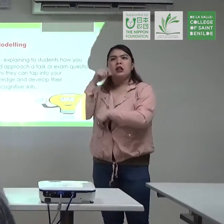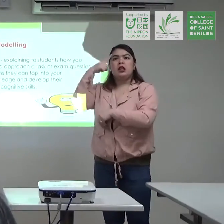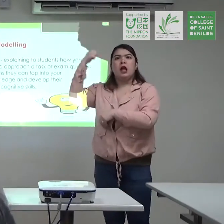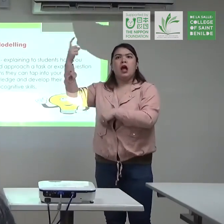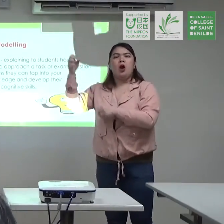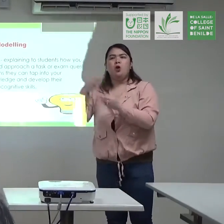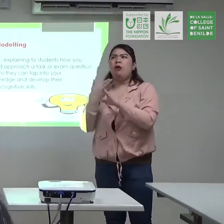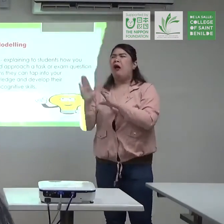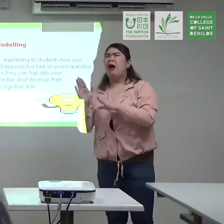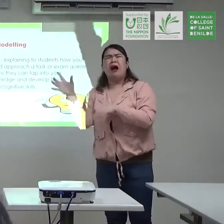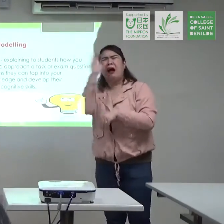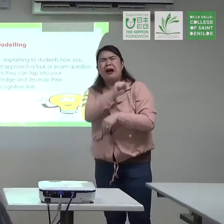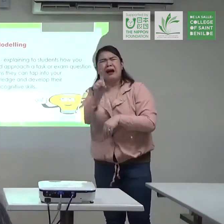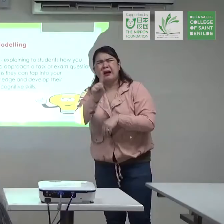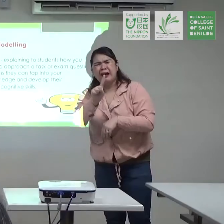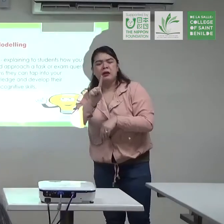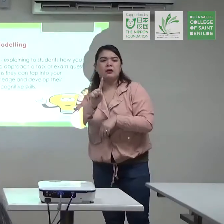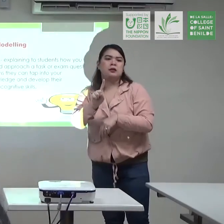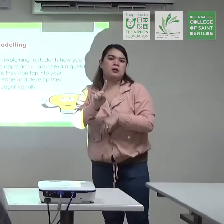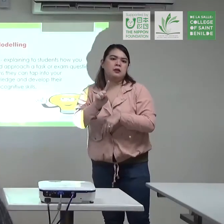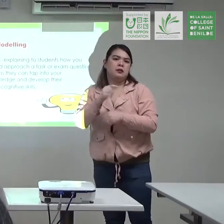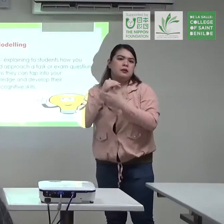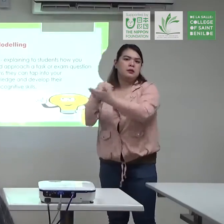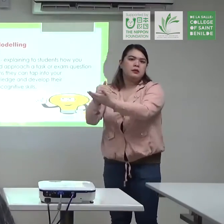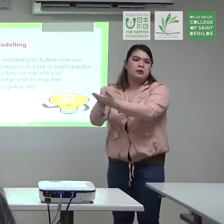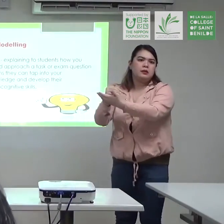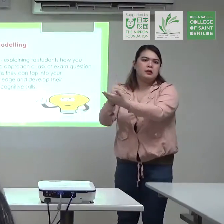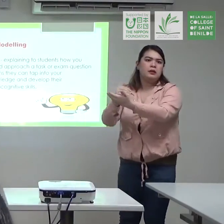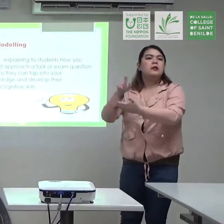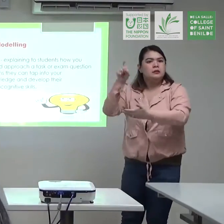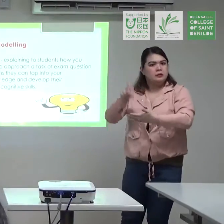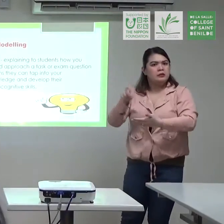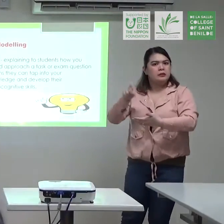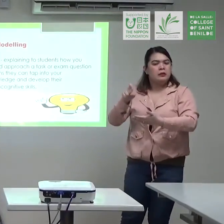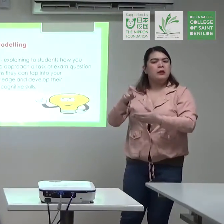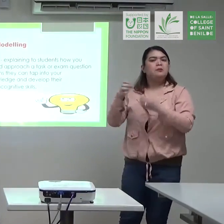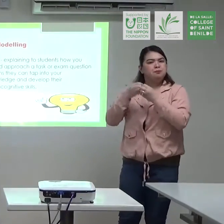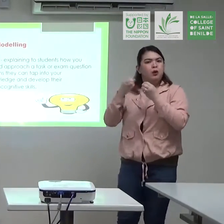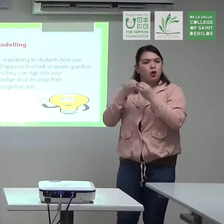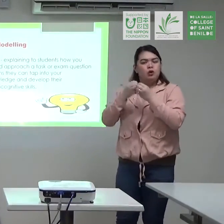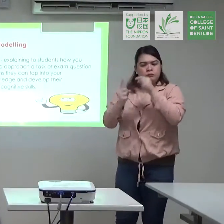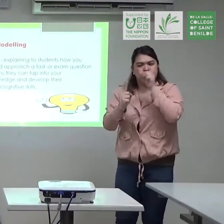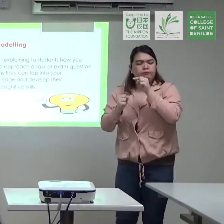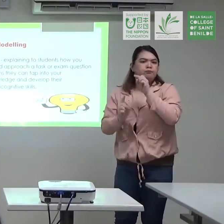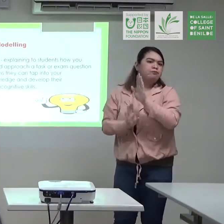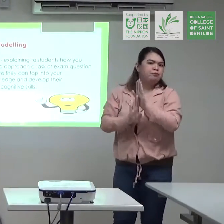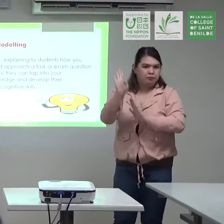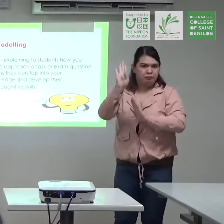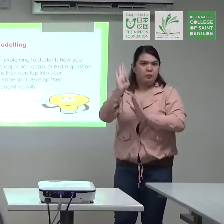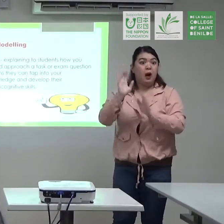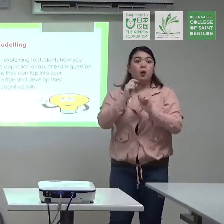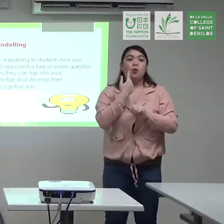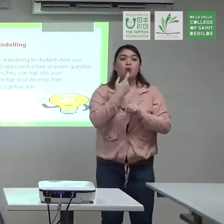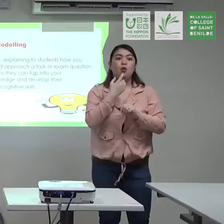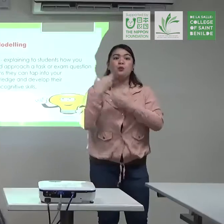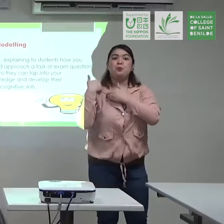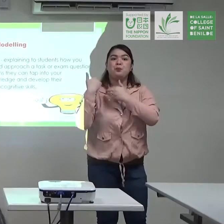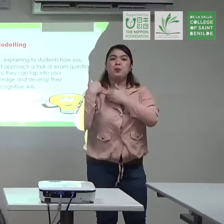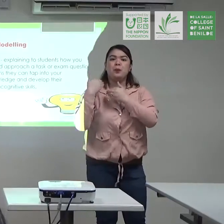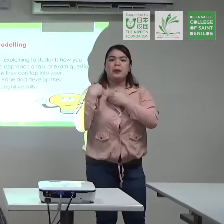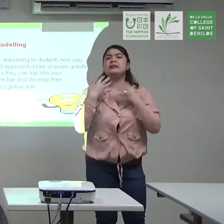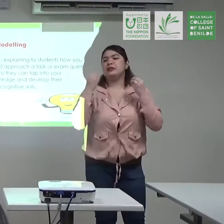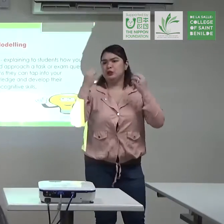involves self-awareness. It has to be developed by the teacher